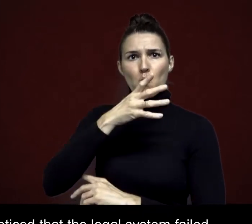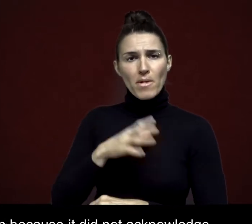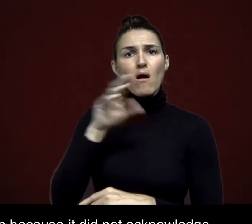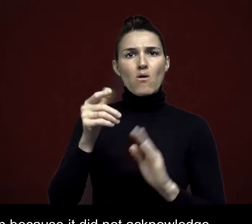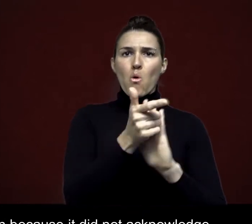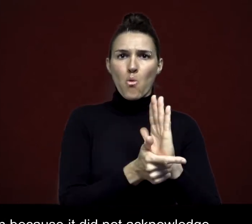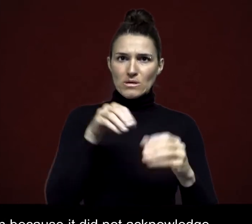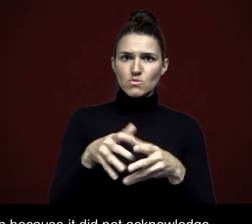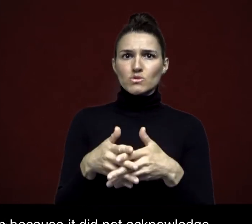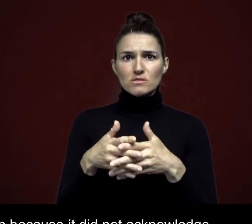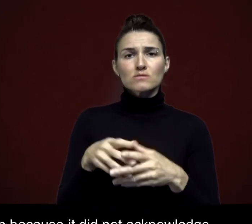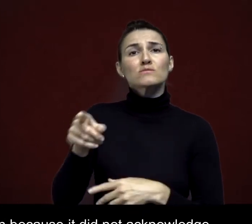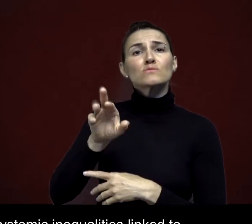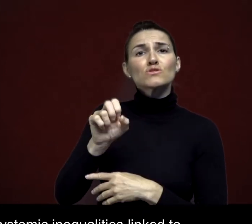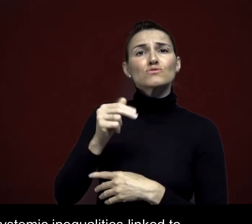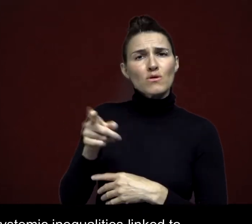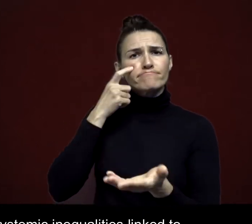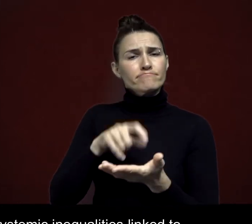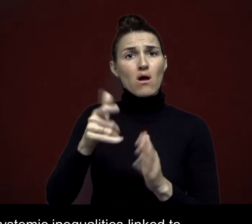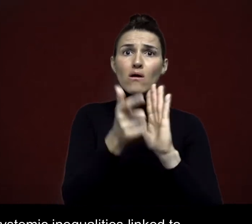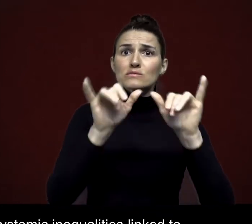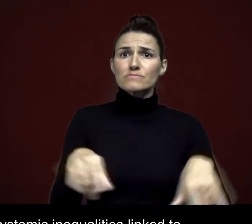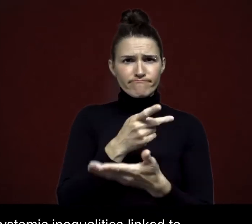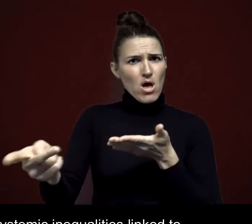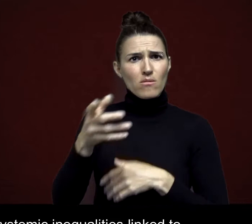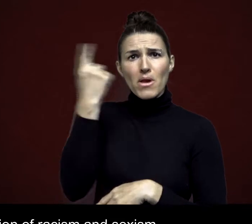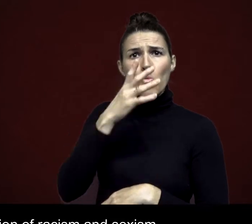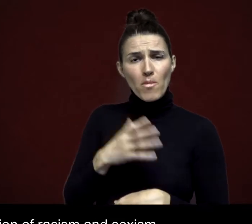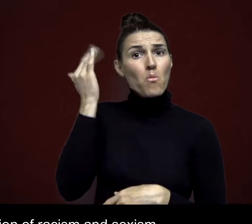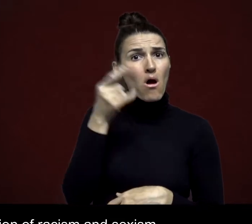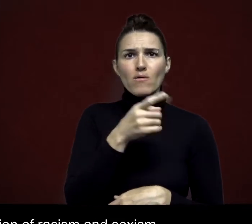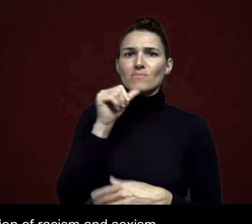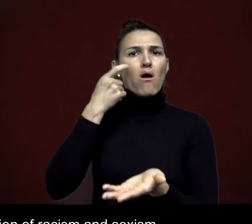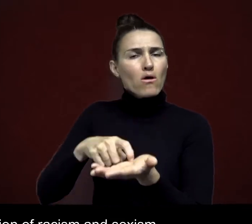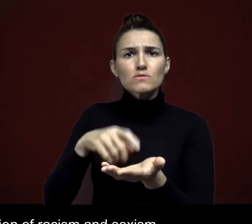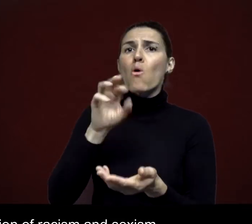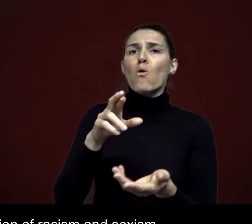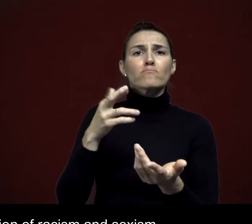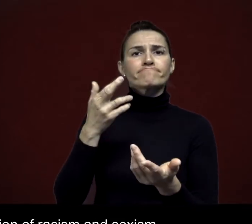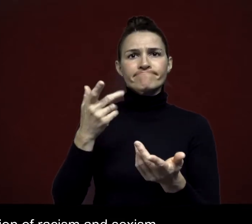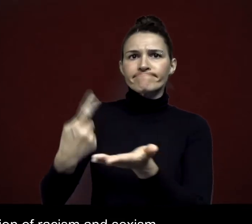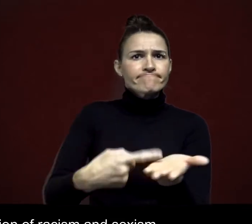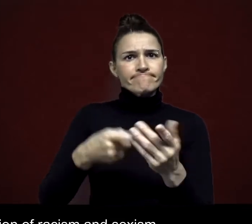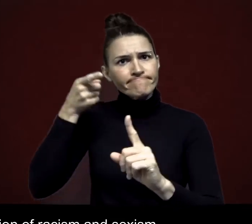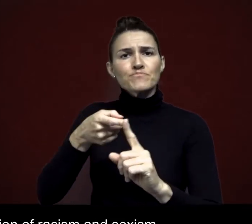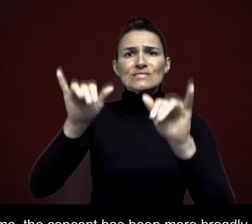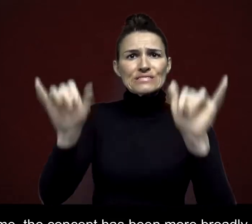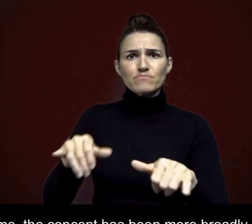Black women because it did not acknowledge or address systemic inequalities linked to the intersection of racism and sexism. Since that